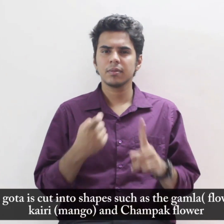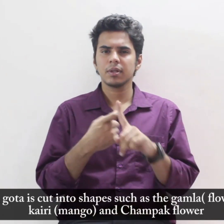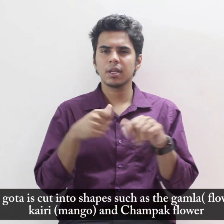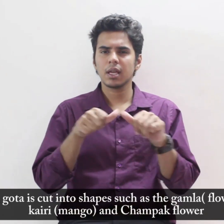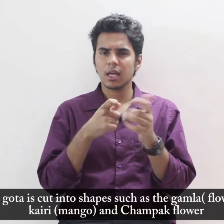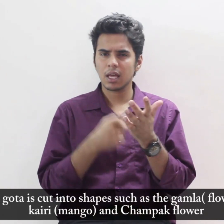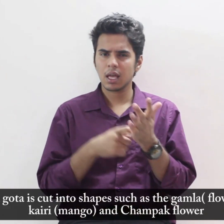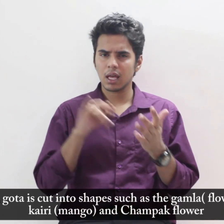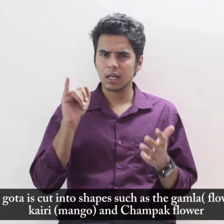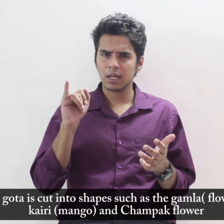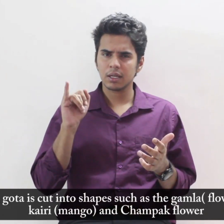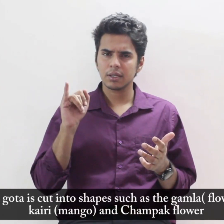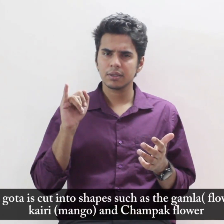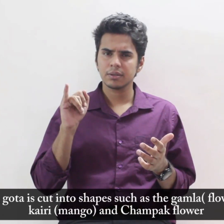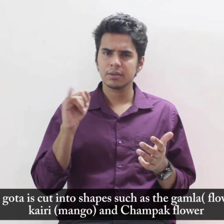flower.